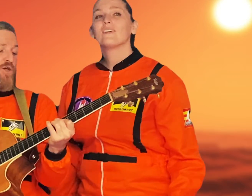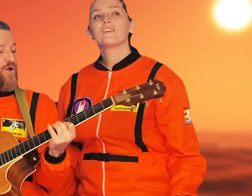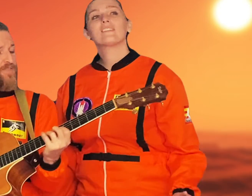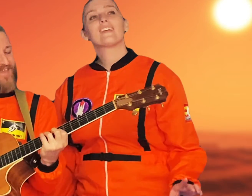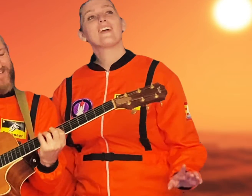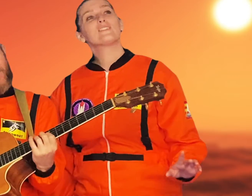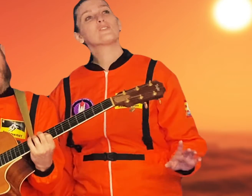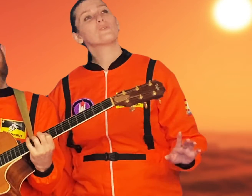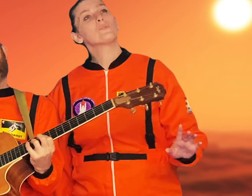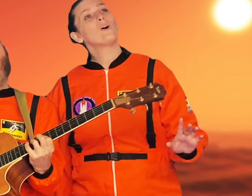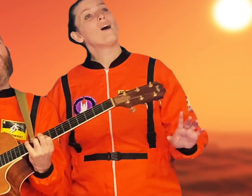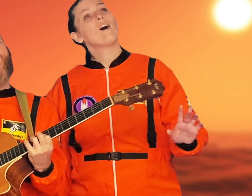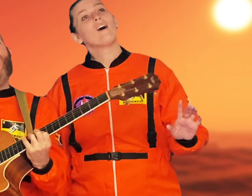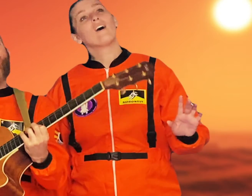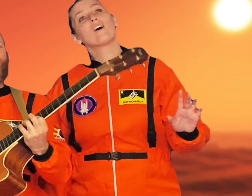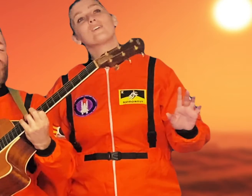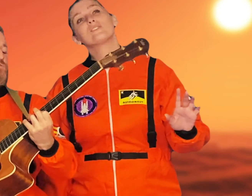earth gets too harsh